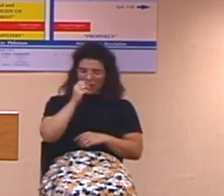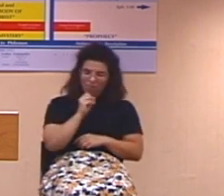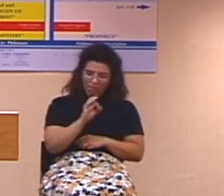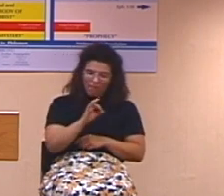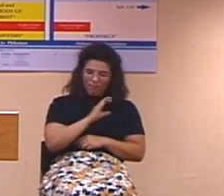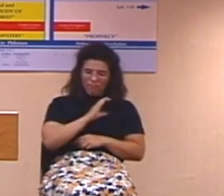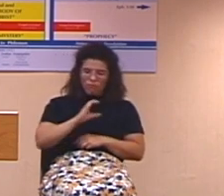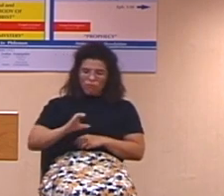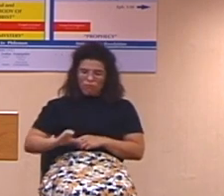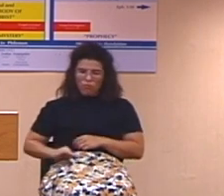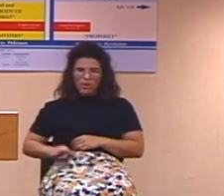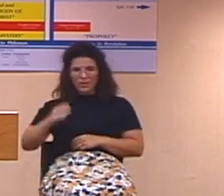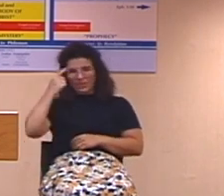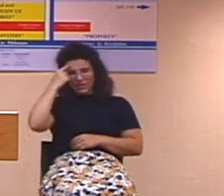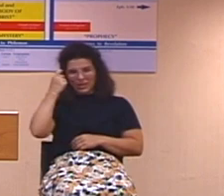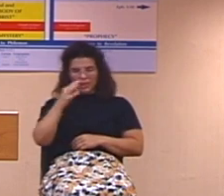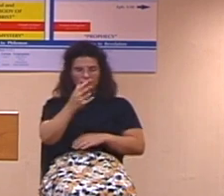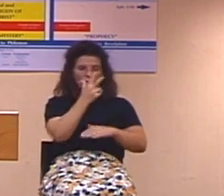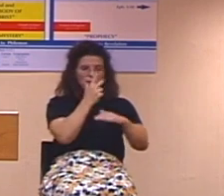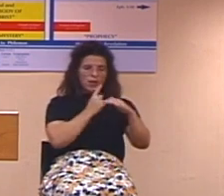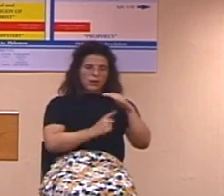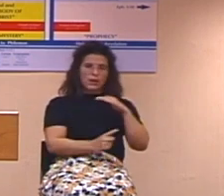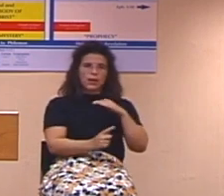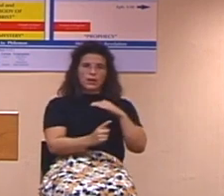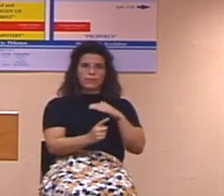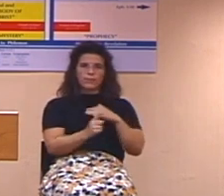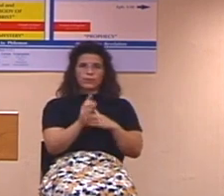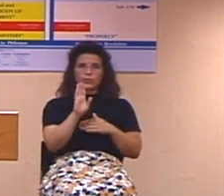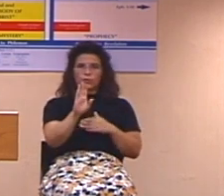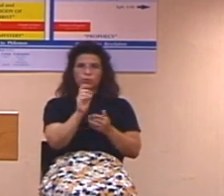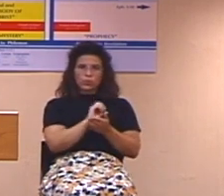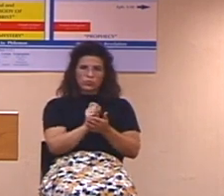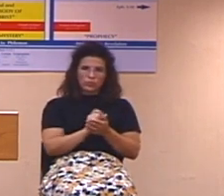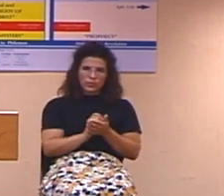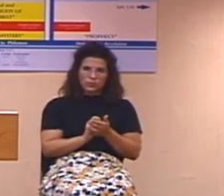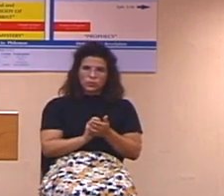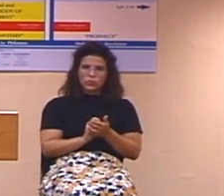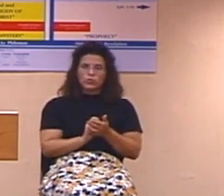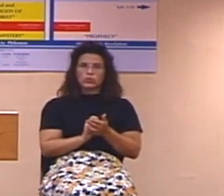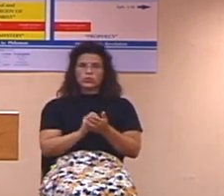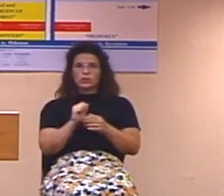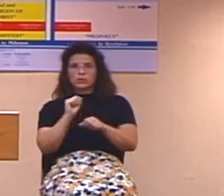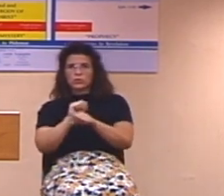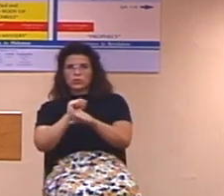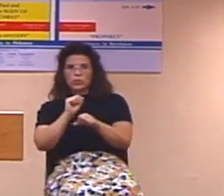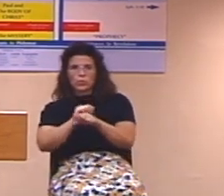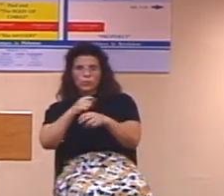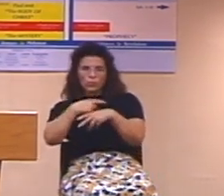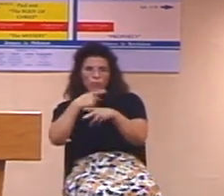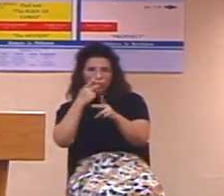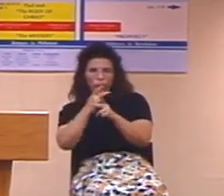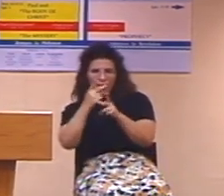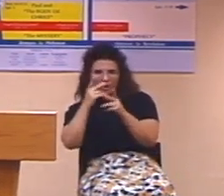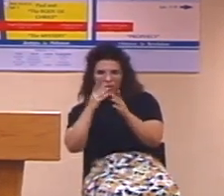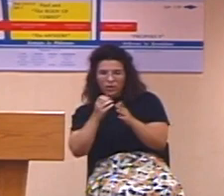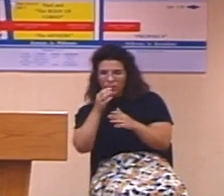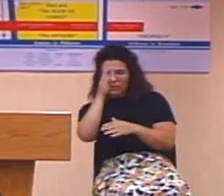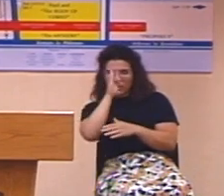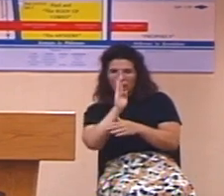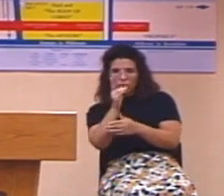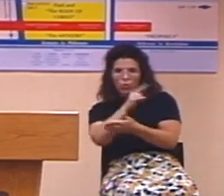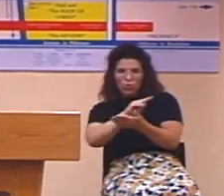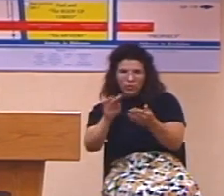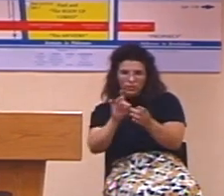Christ. The thinking of the Godhead. Your scriptures is the work product of God the Holy